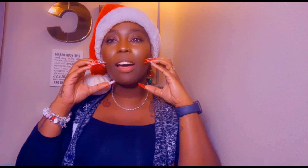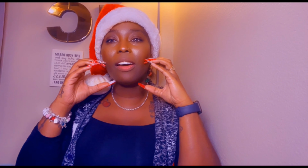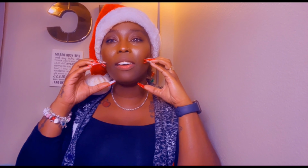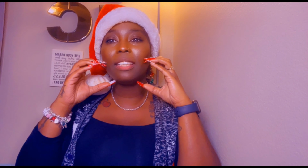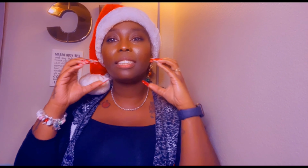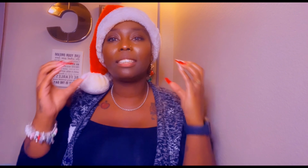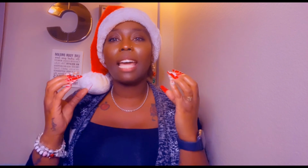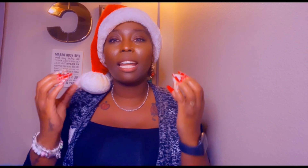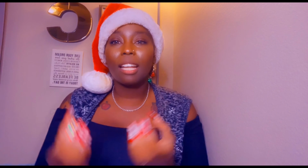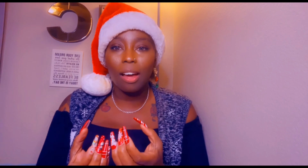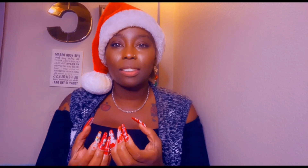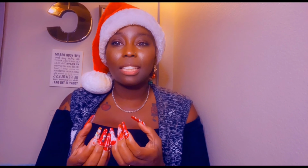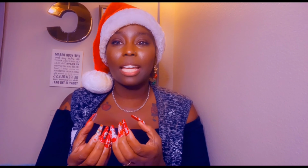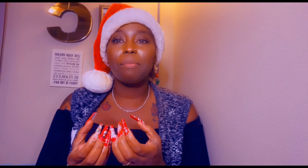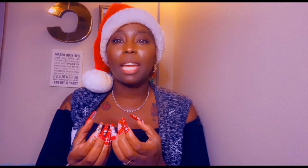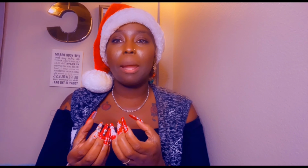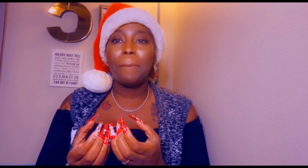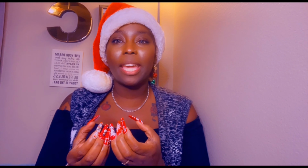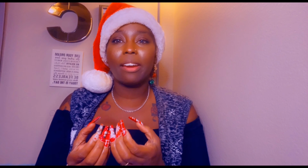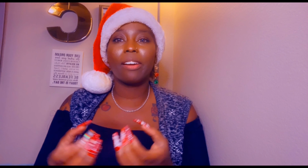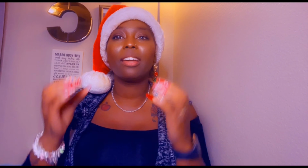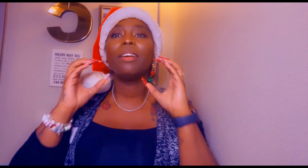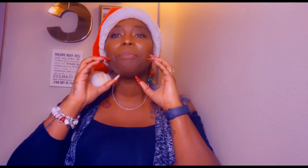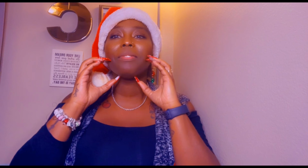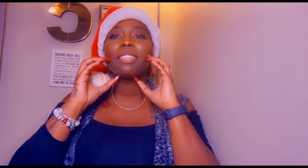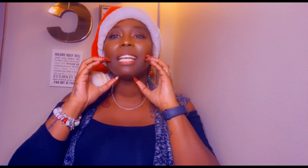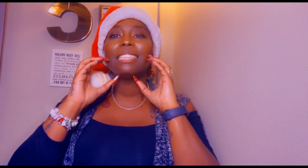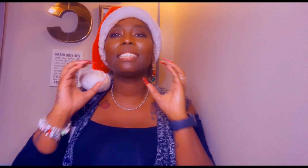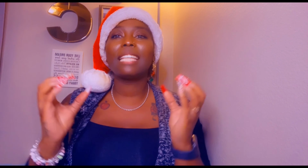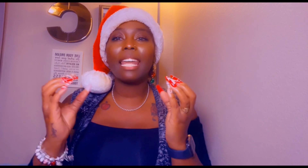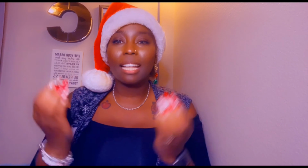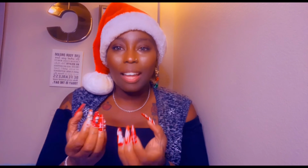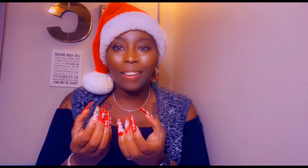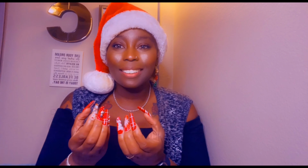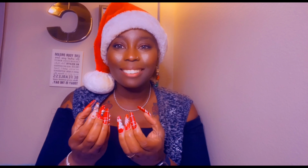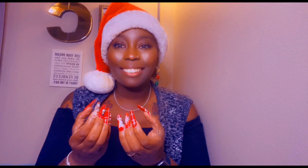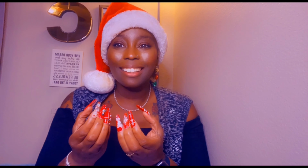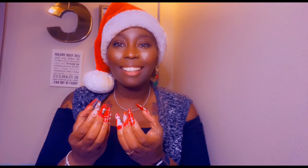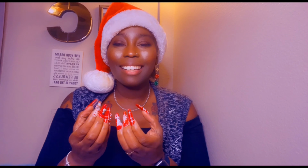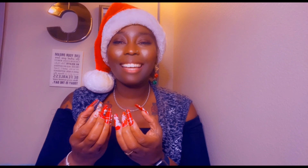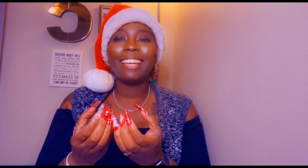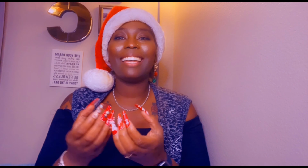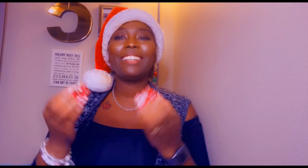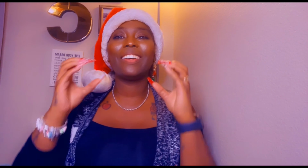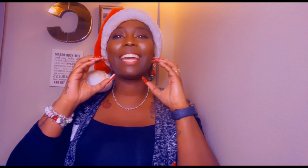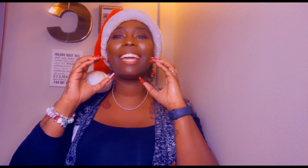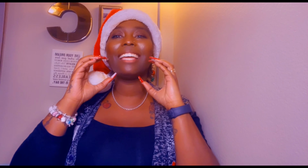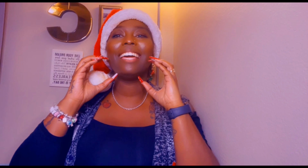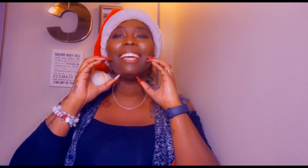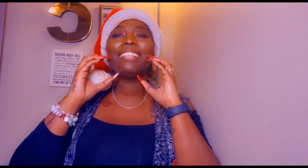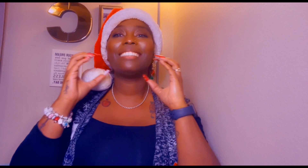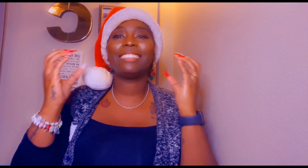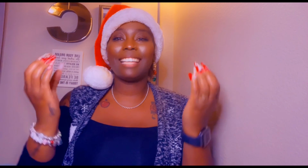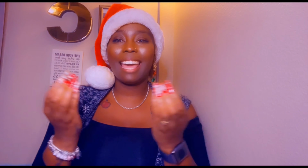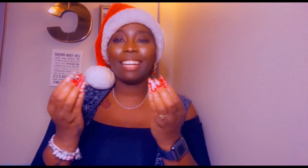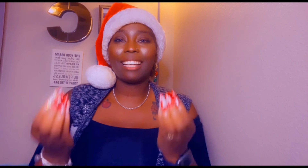go Santa Claus, like you're making a beard. Santa Claus. Good. Do it again. Santa